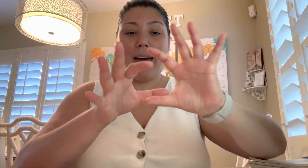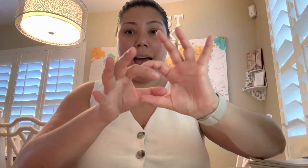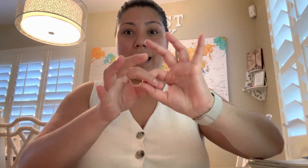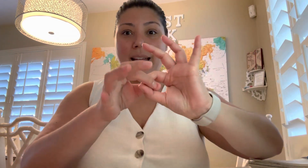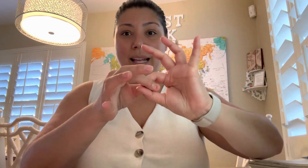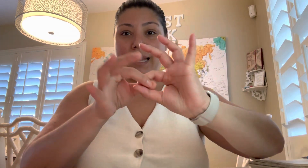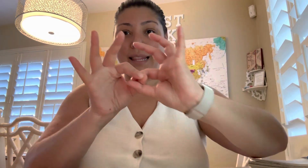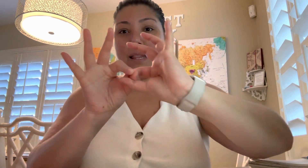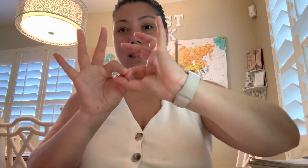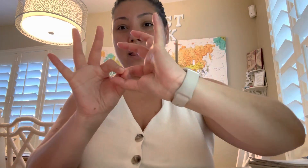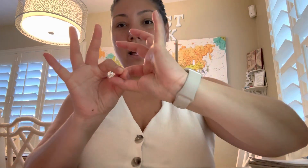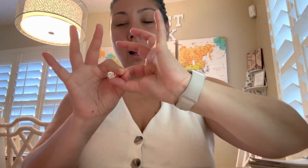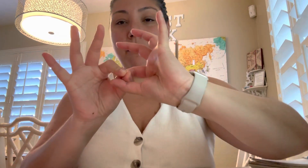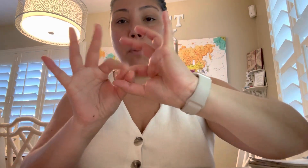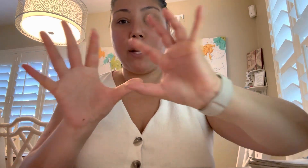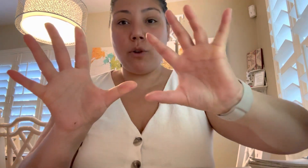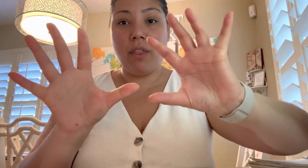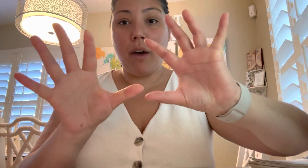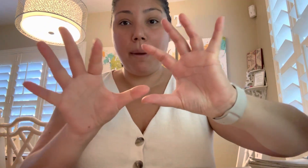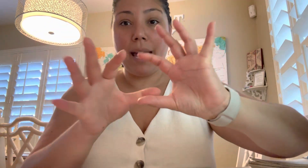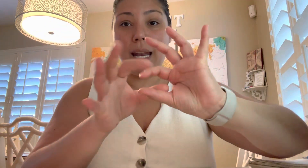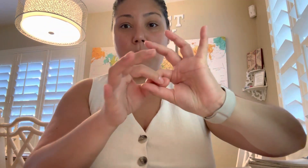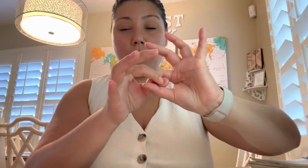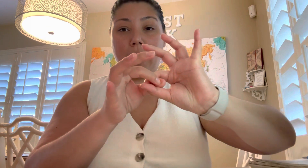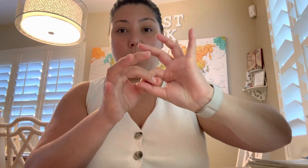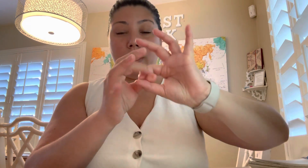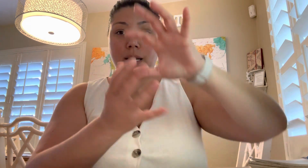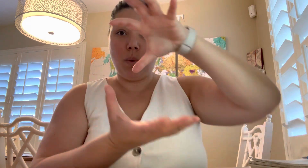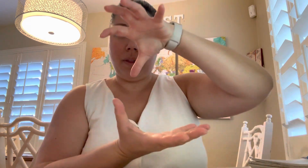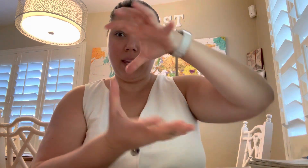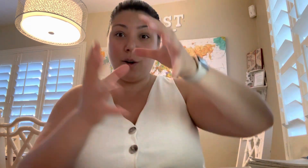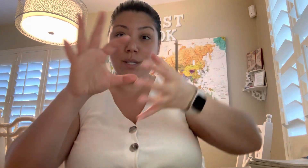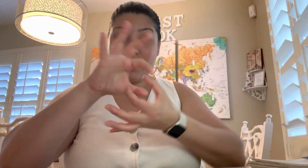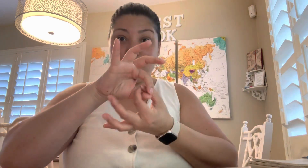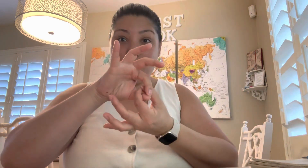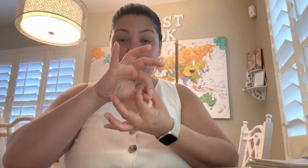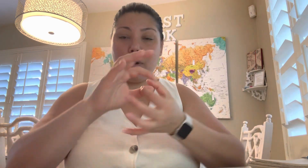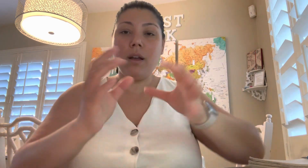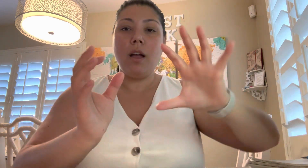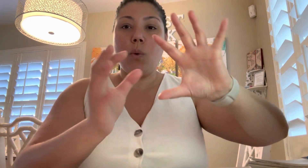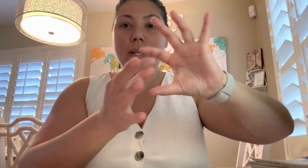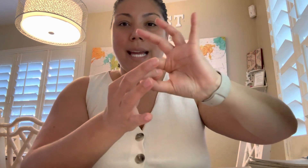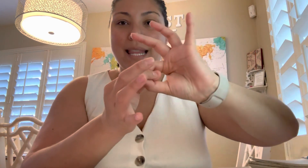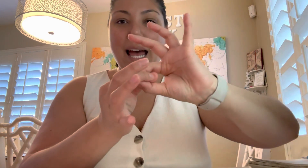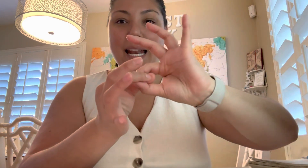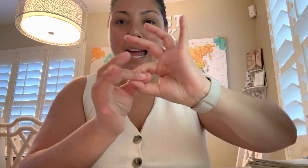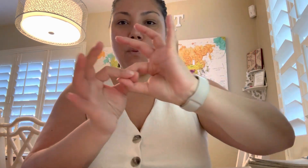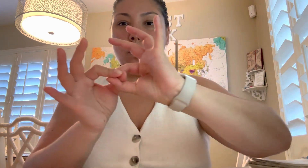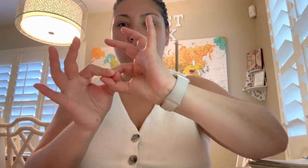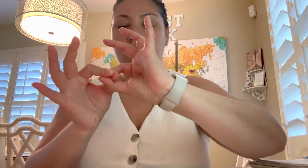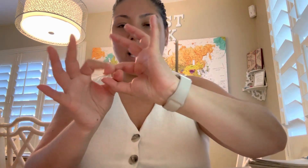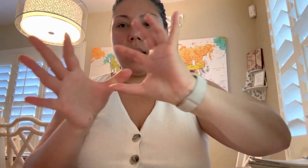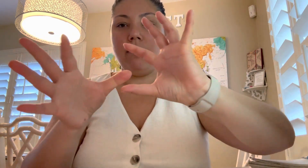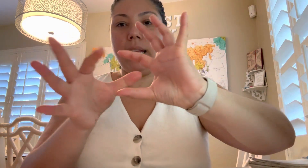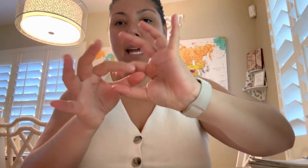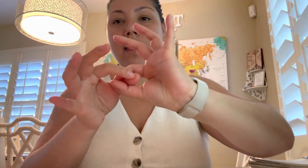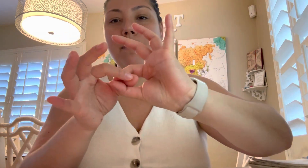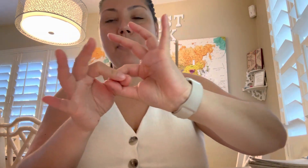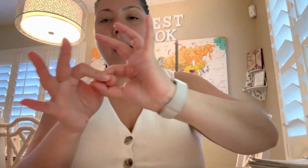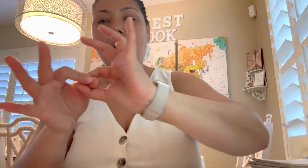that pointer and thumb again, like we did with ecosystem, remember? We take that and we just kind of link them and we